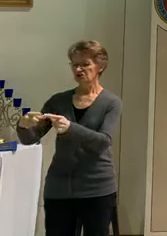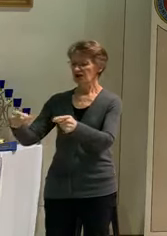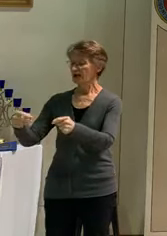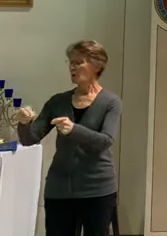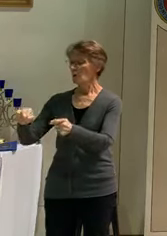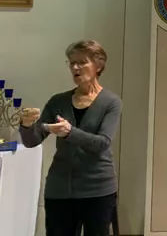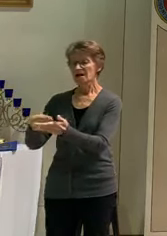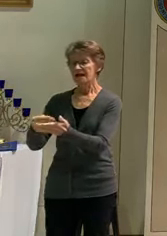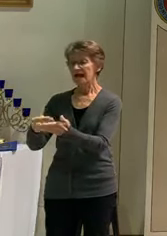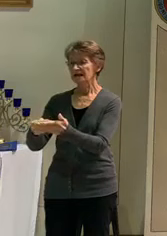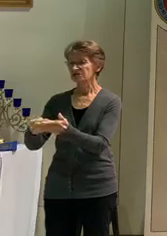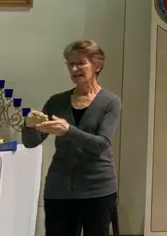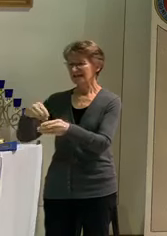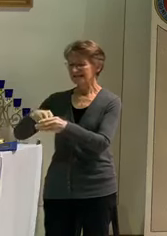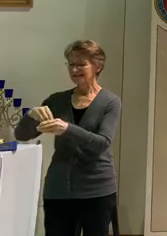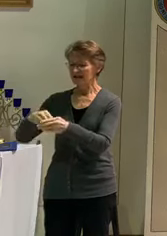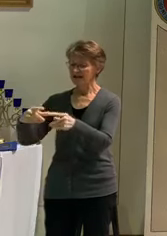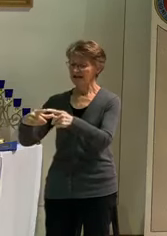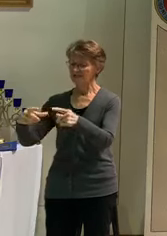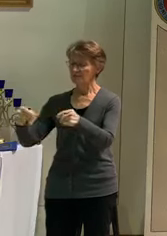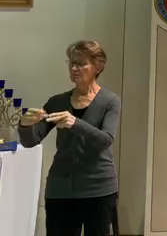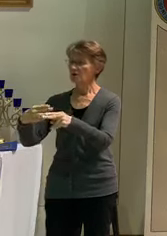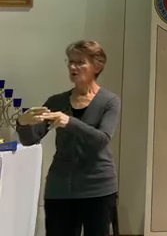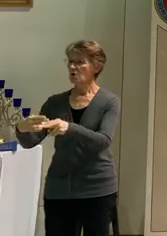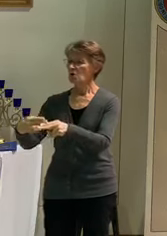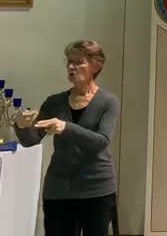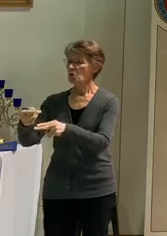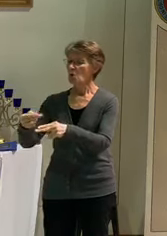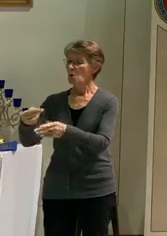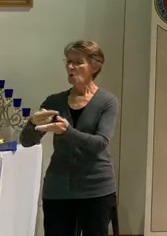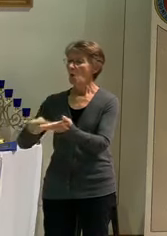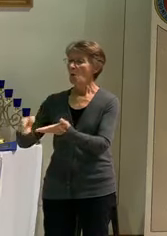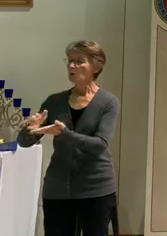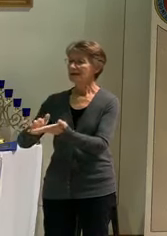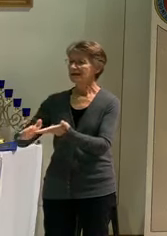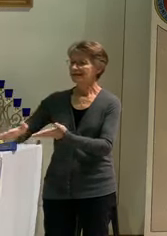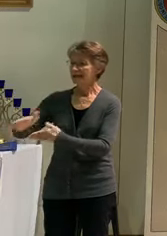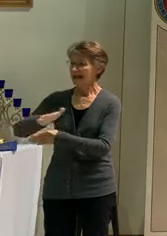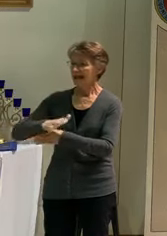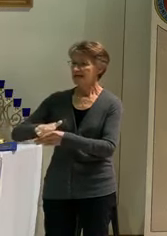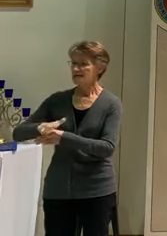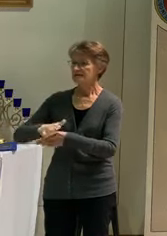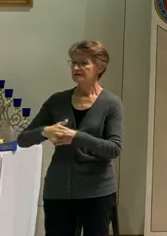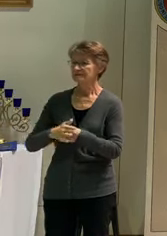an envelope marked Holy Land for this collection. Thank you.